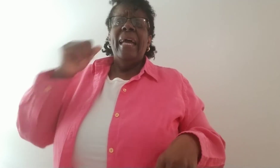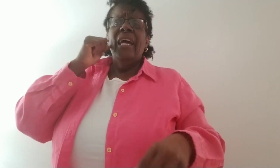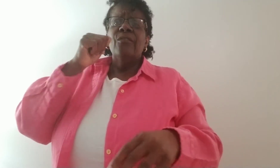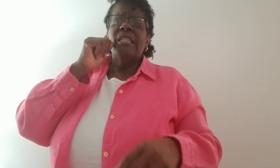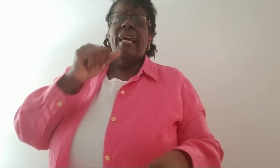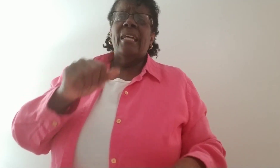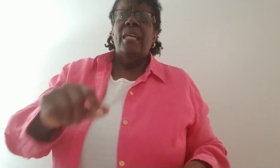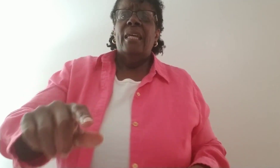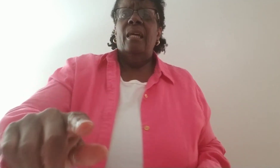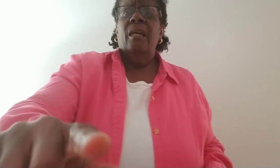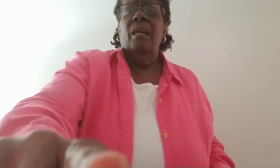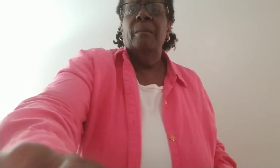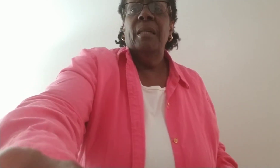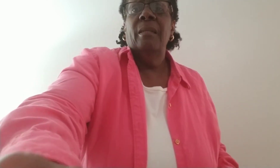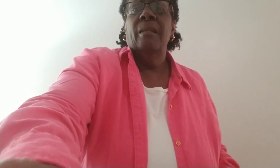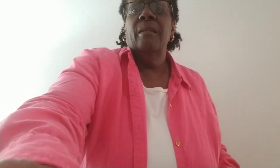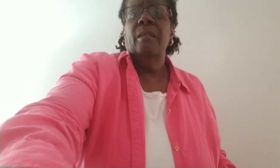Every day.